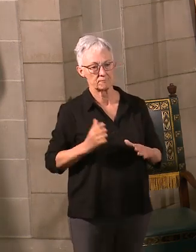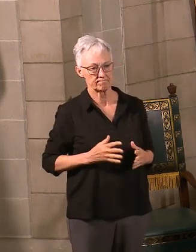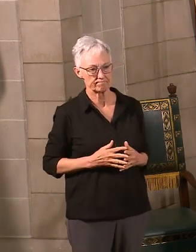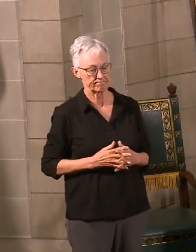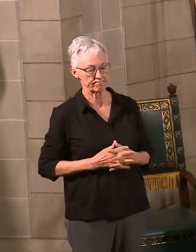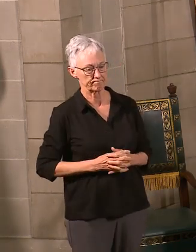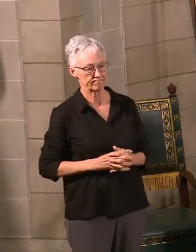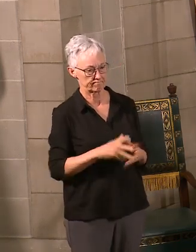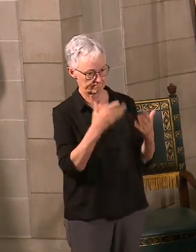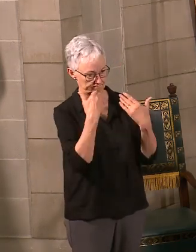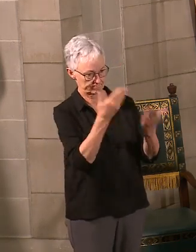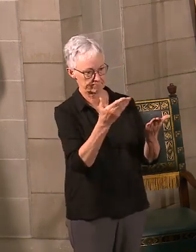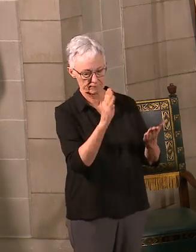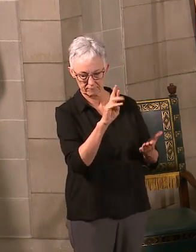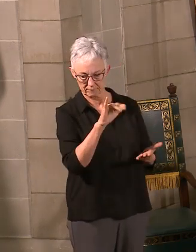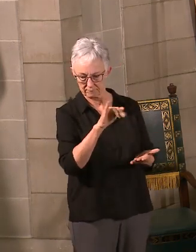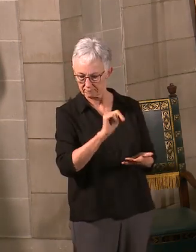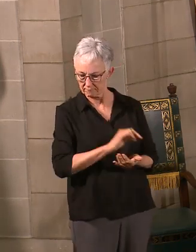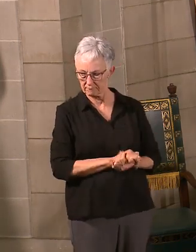Thank you, Brian.